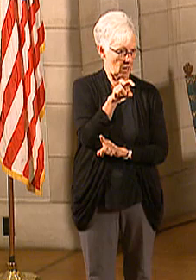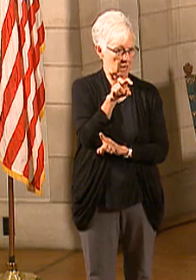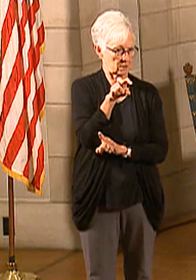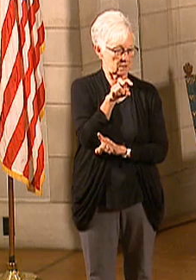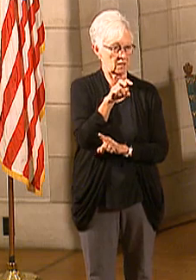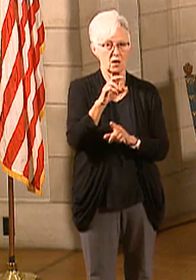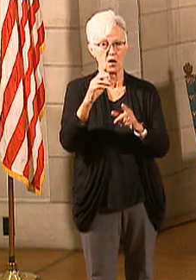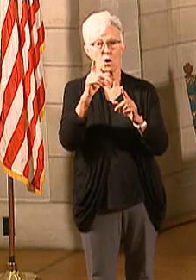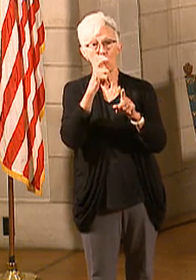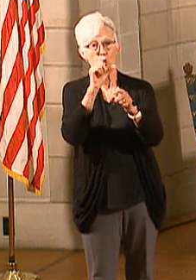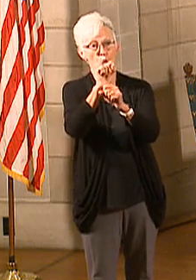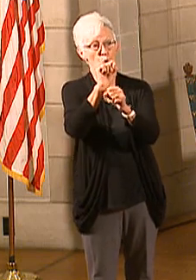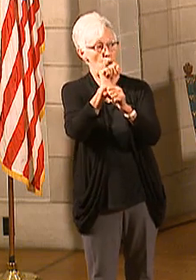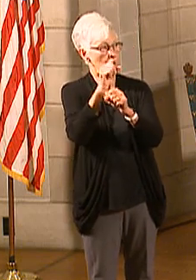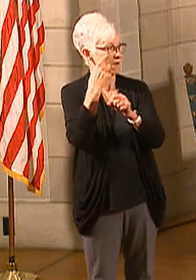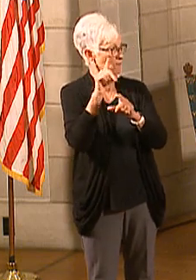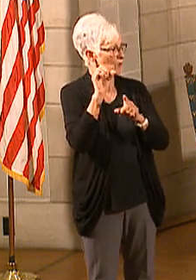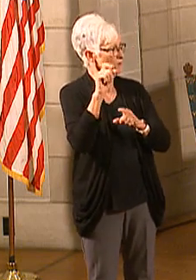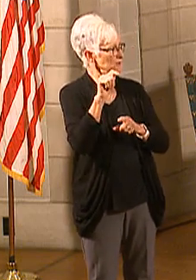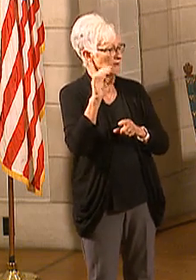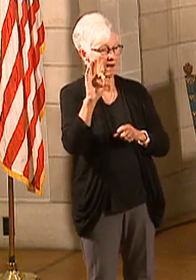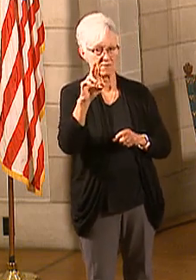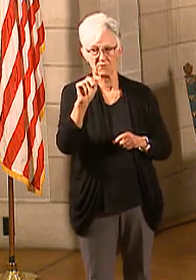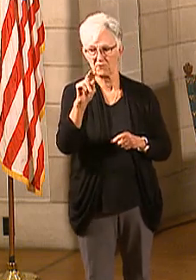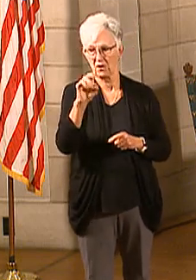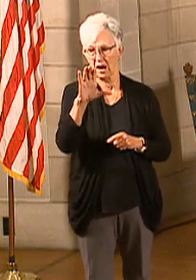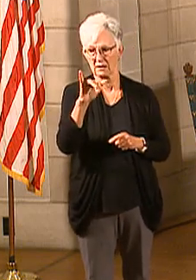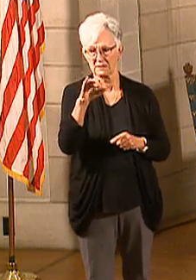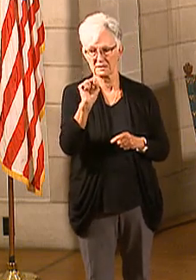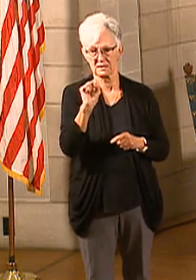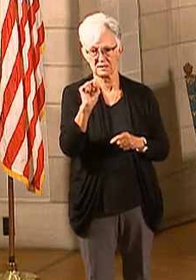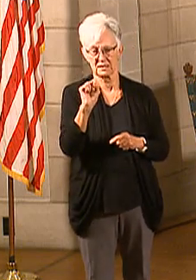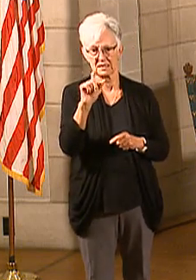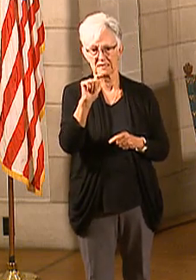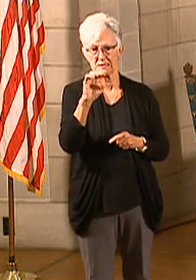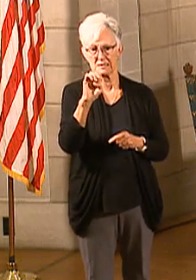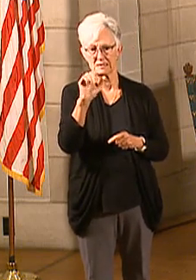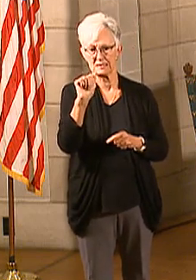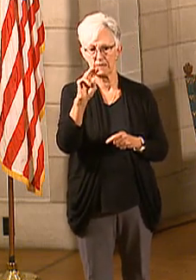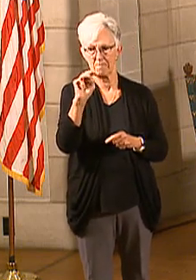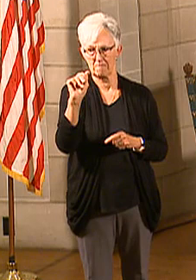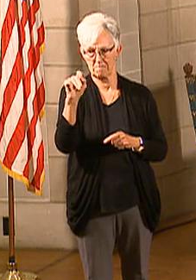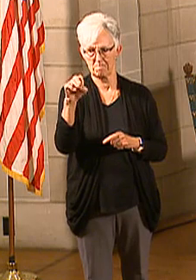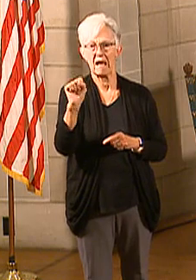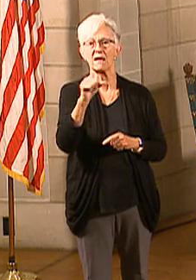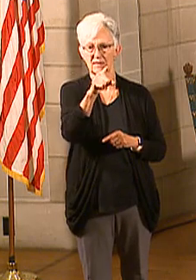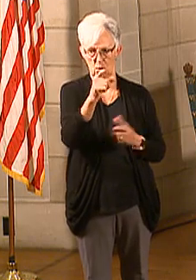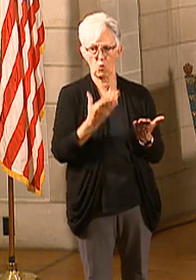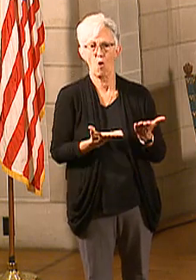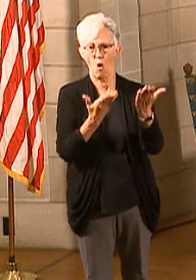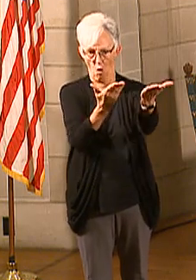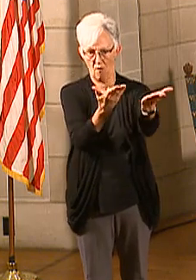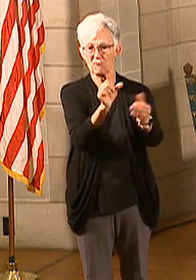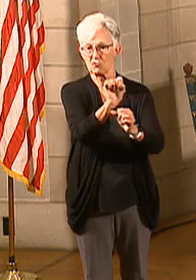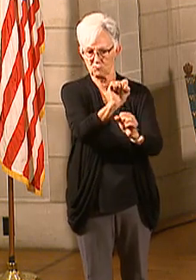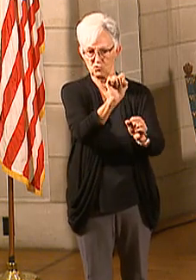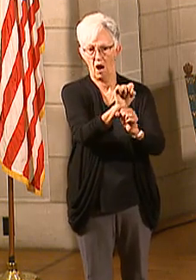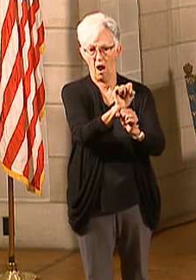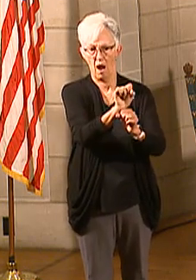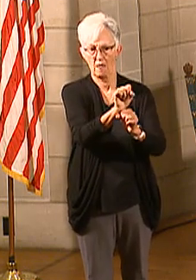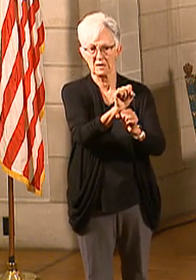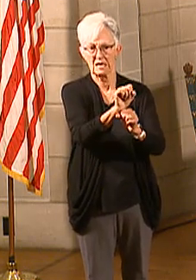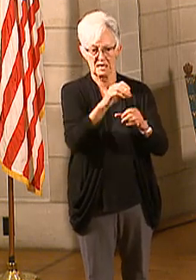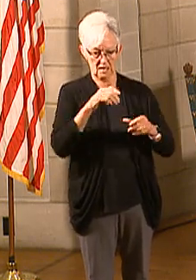St. Francis were offered, teammates were offered employment with the department. So those individuals that transitioned